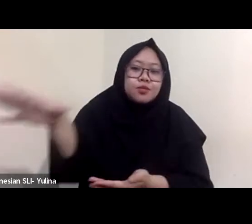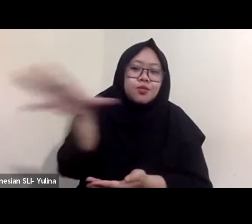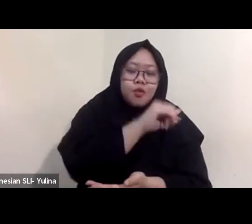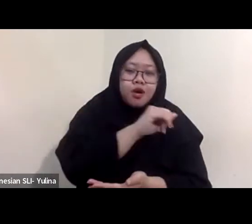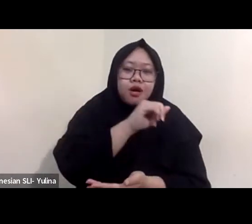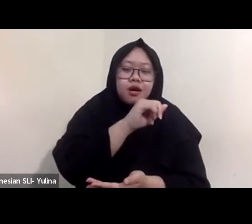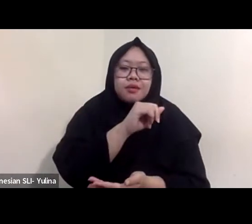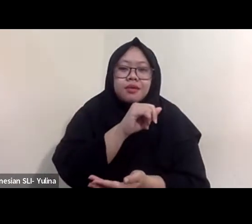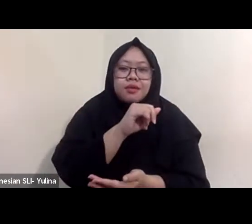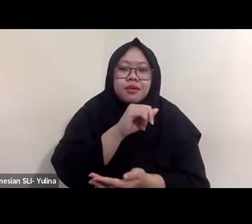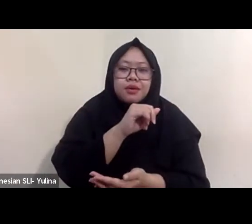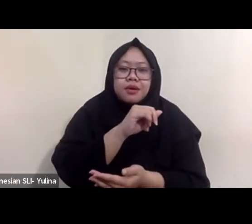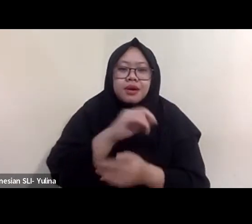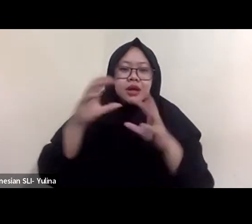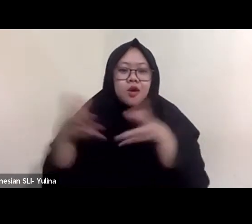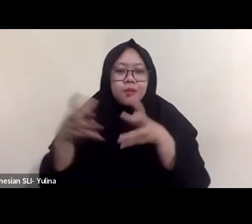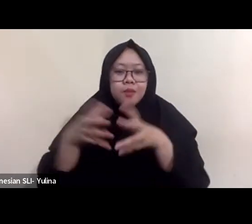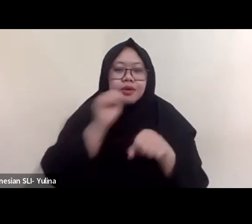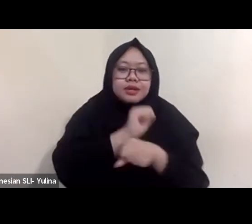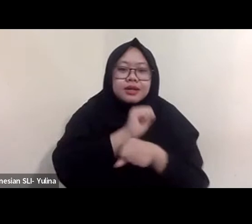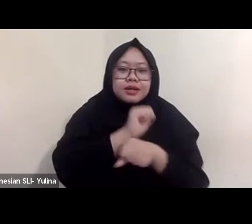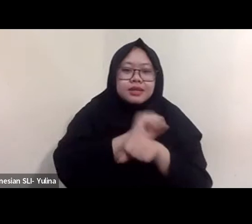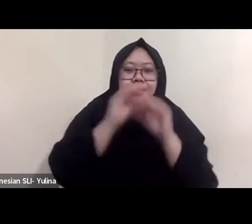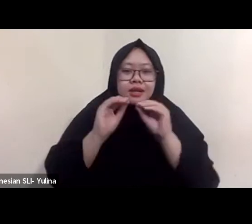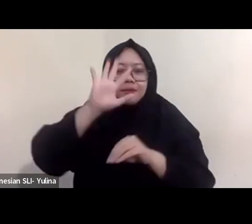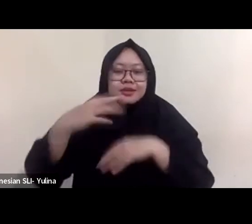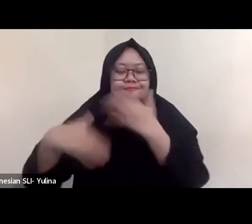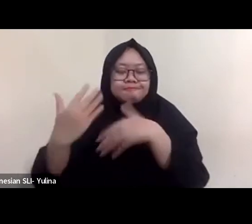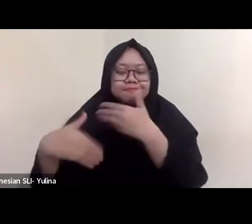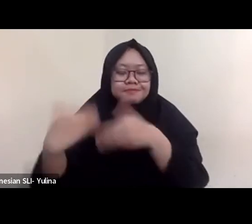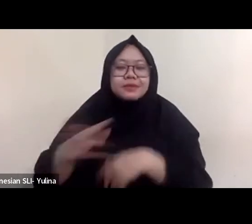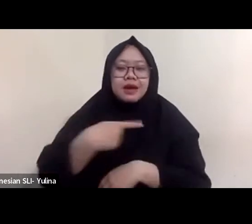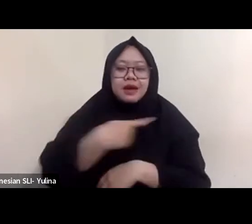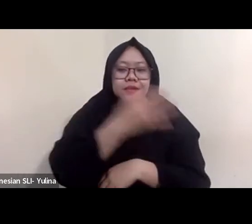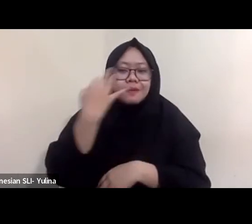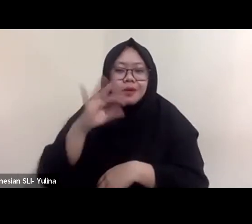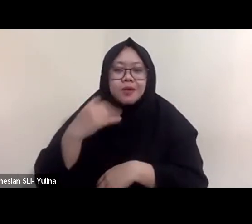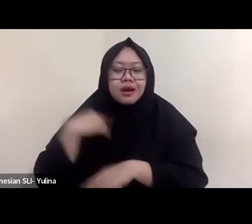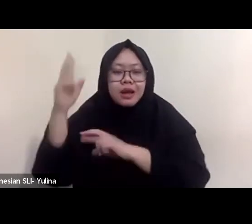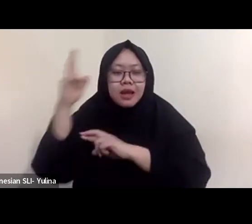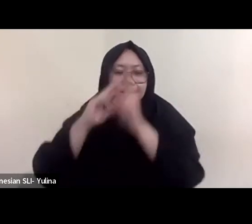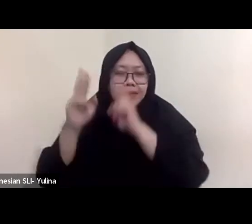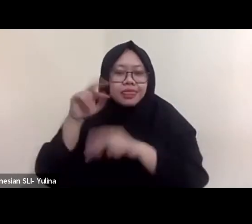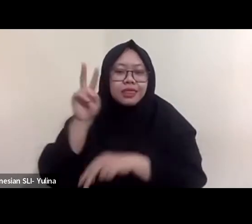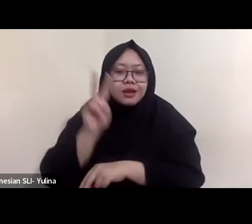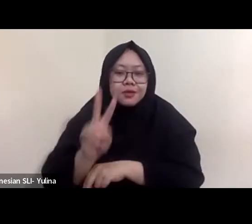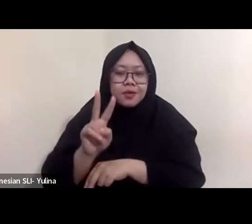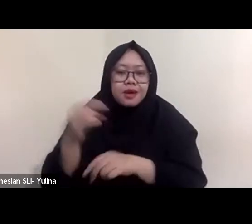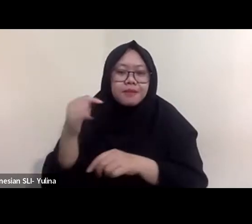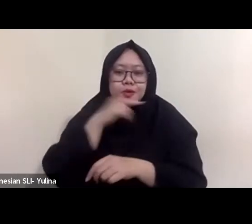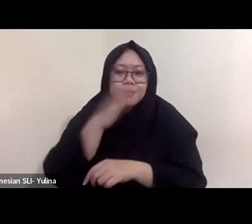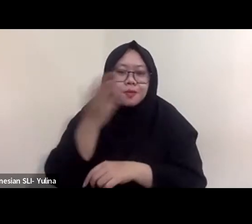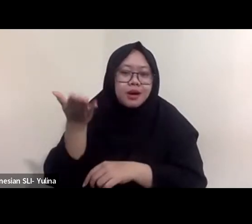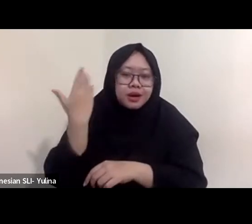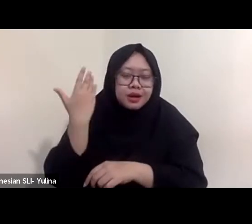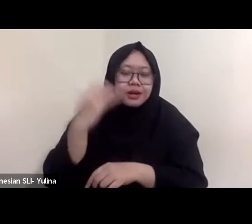we just had the second meeting like 2 weeks ago, and we have 2 more working group meetings to go. So there are going to be a lot